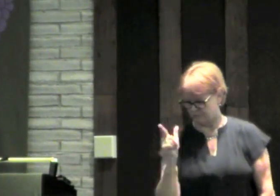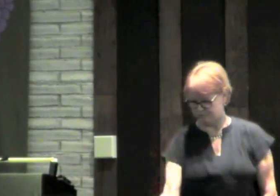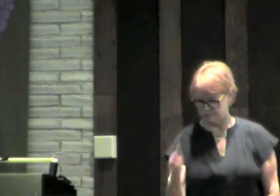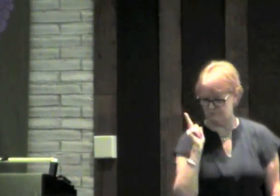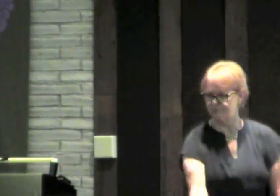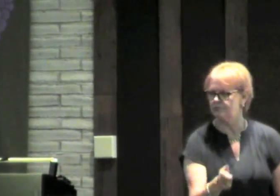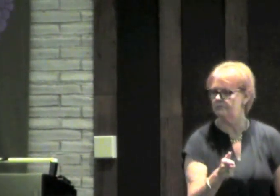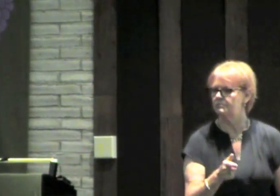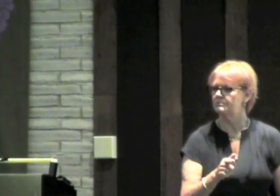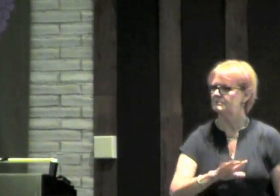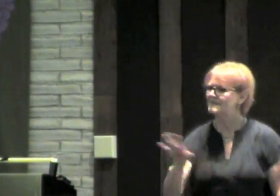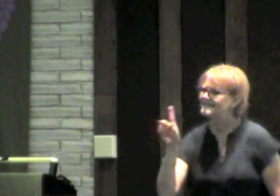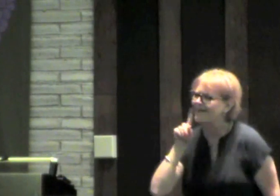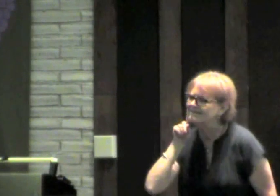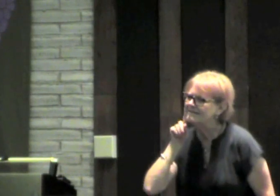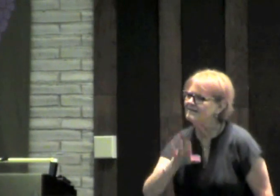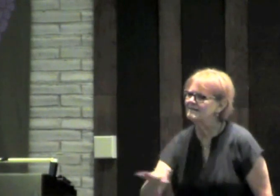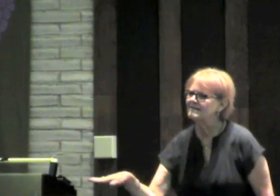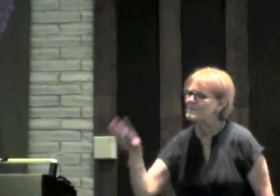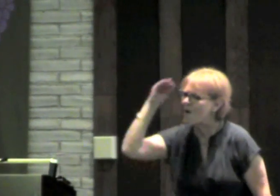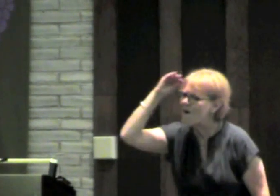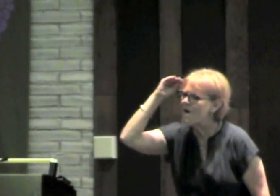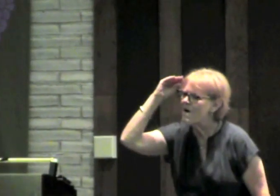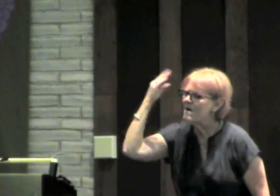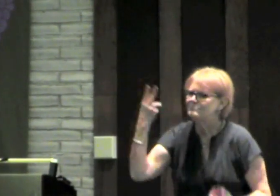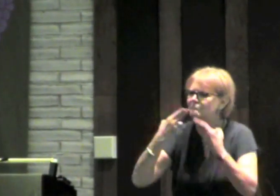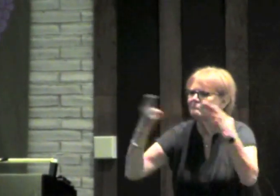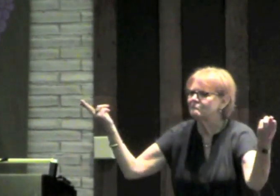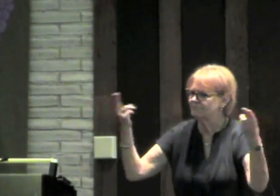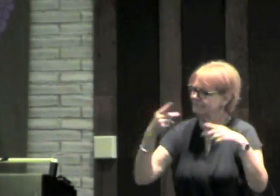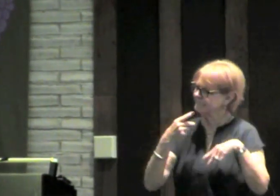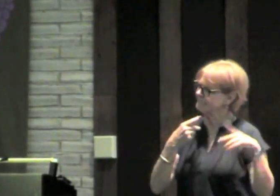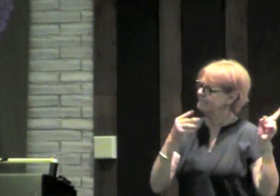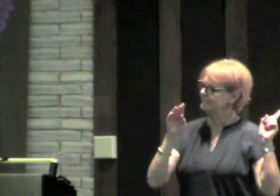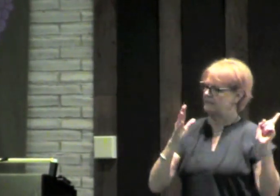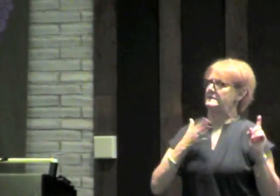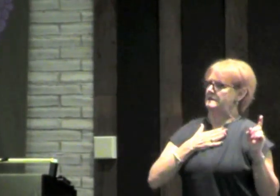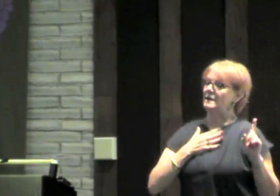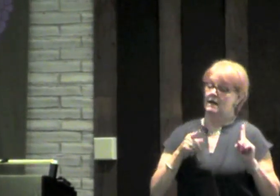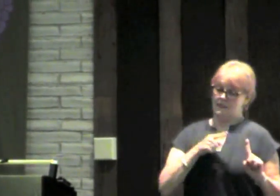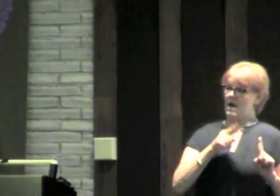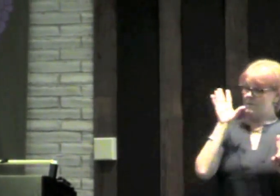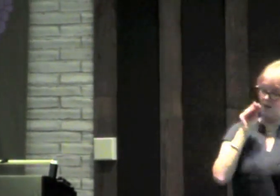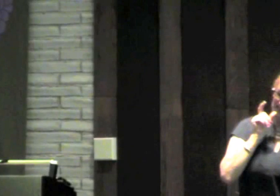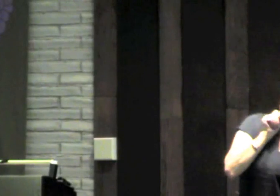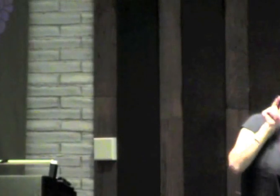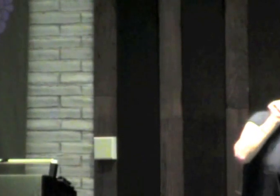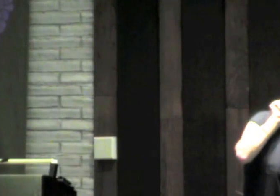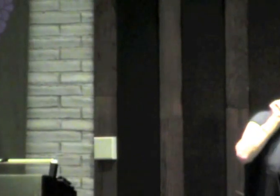saw a guy who was trying to make sure that every deaf child was killed. Deaf children, they were totally innocent. But this